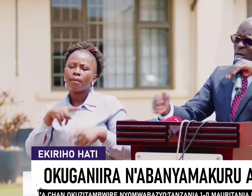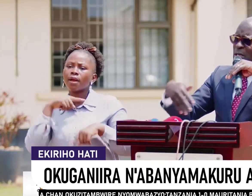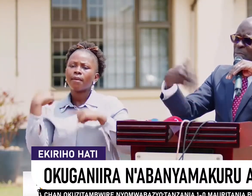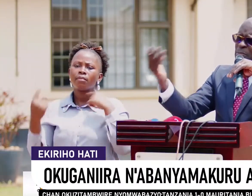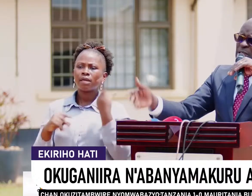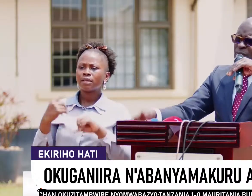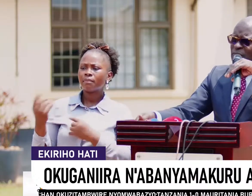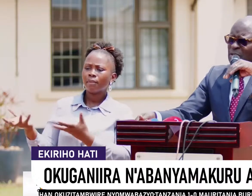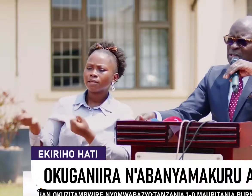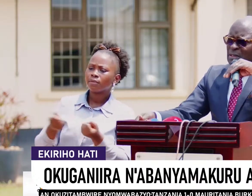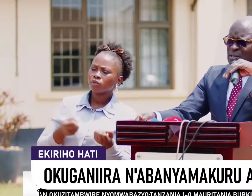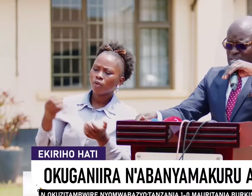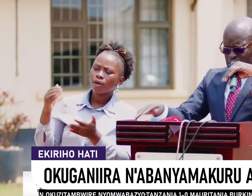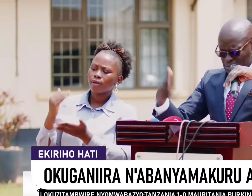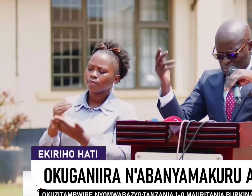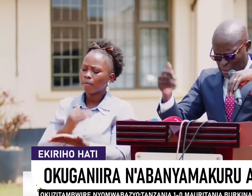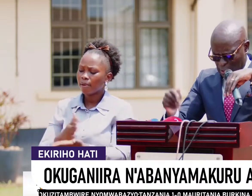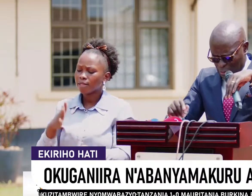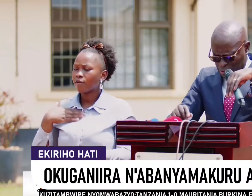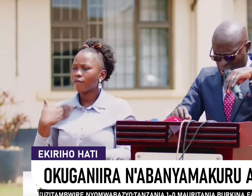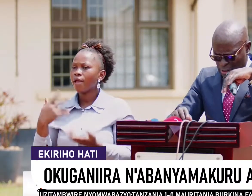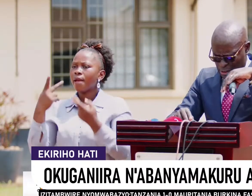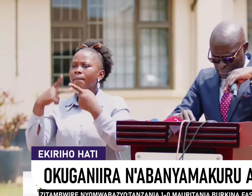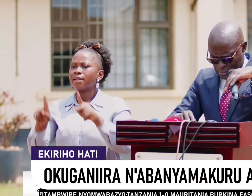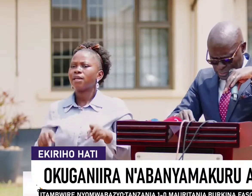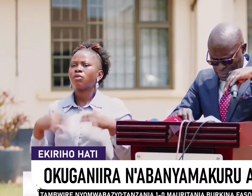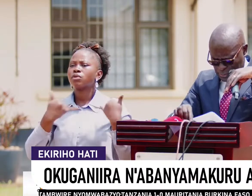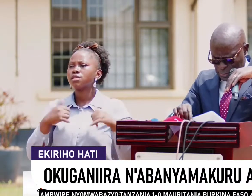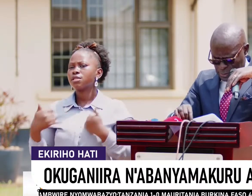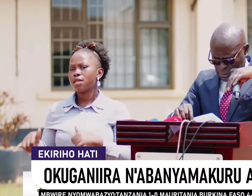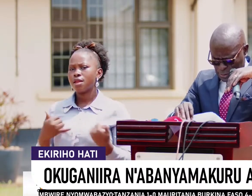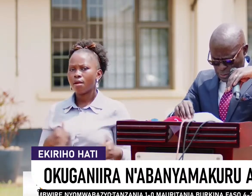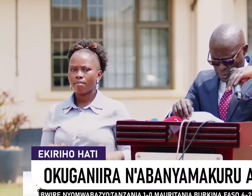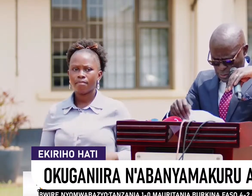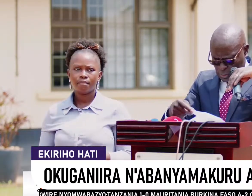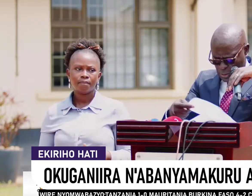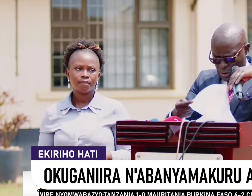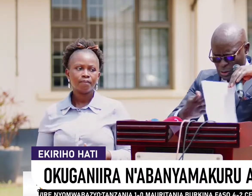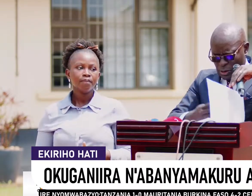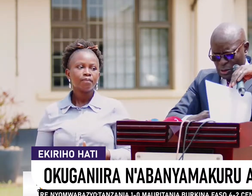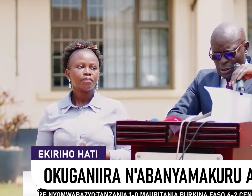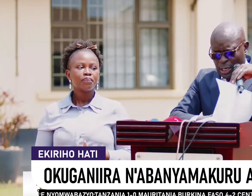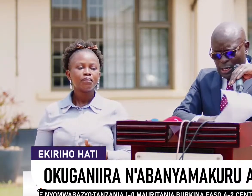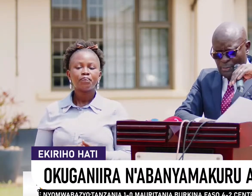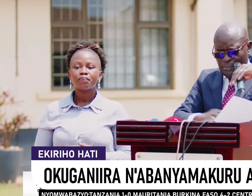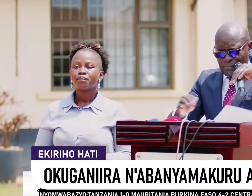bajje batwale empapula zaffe batandika ozijanjiramu.